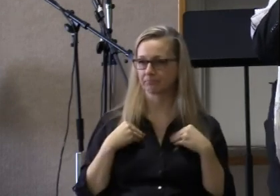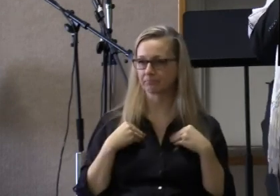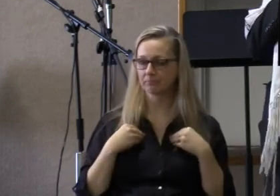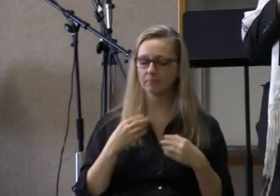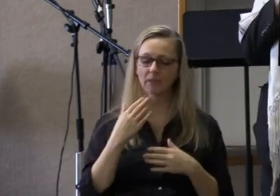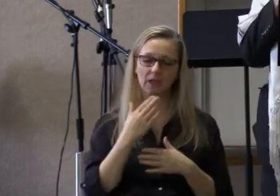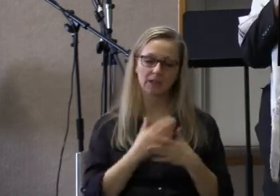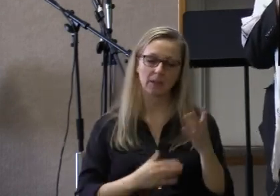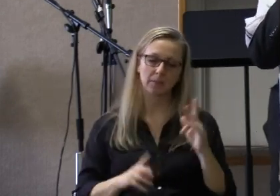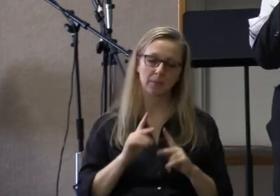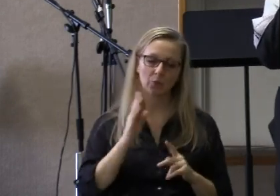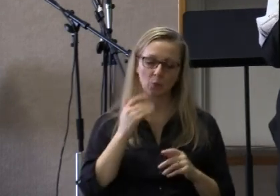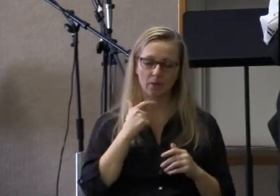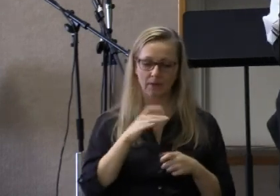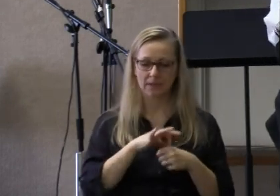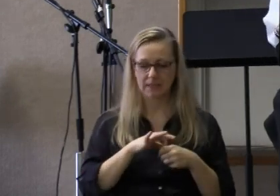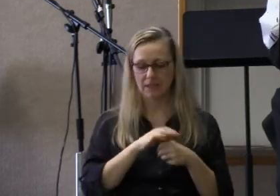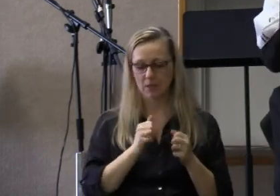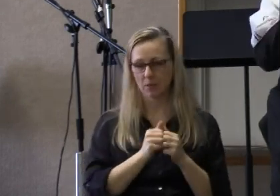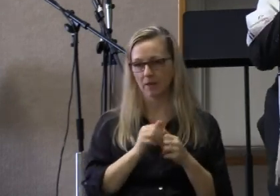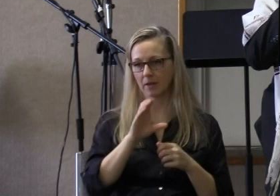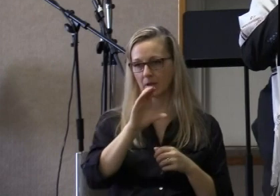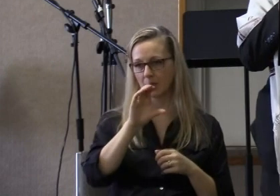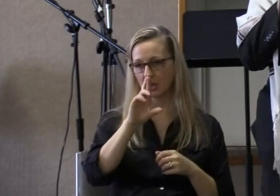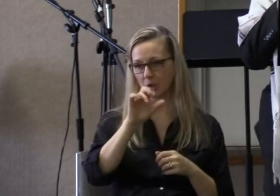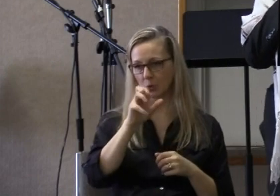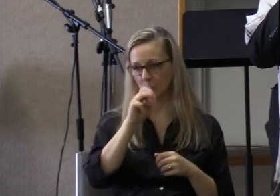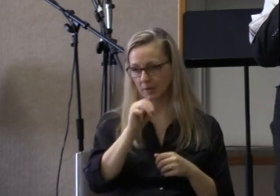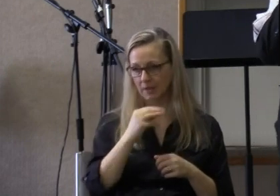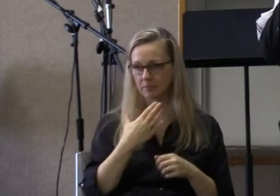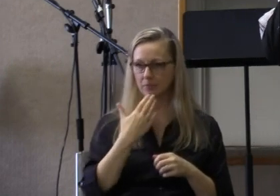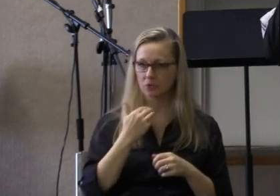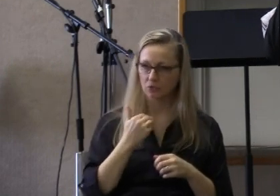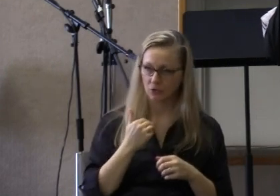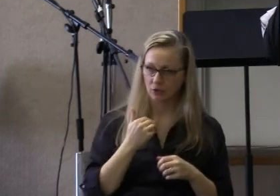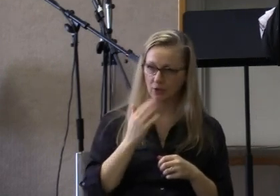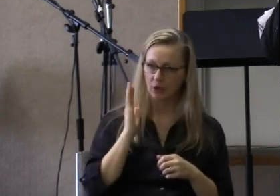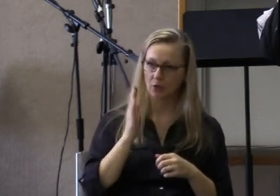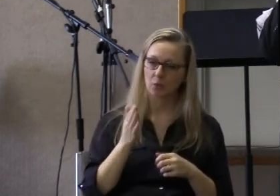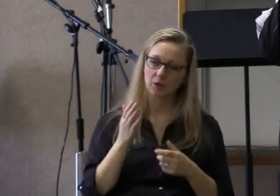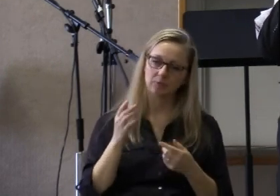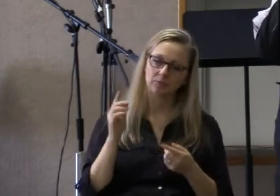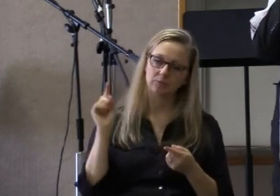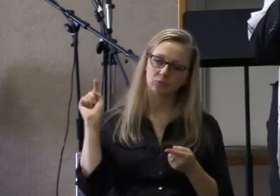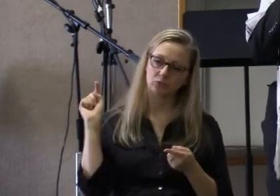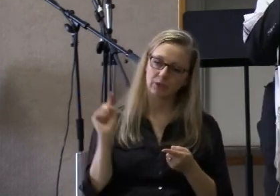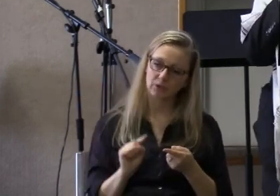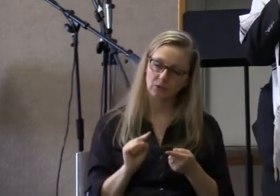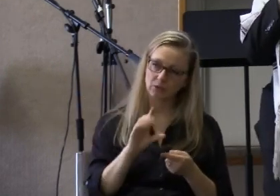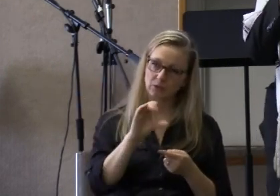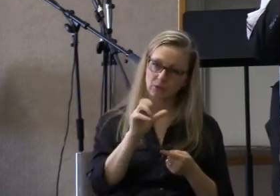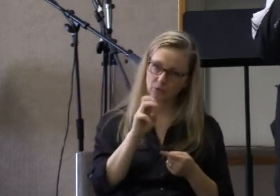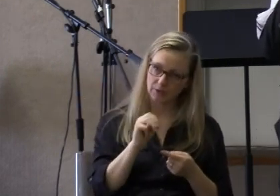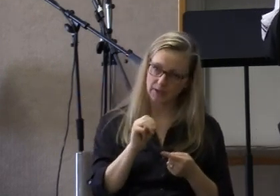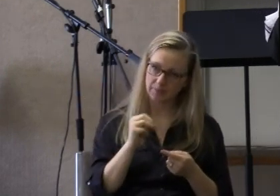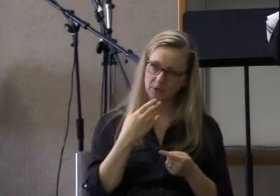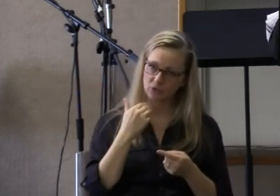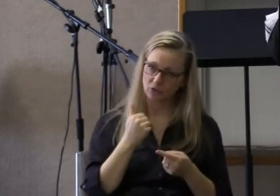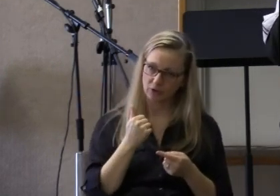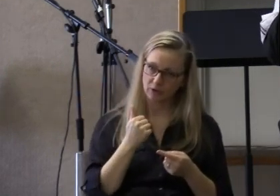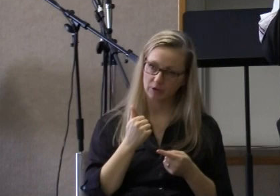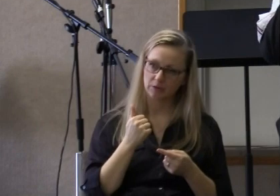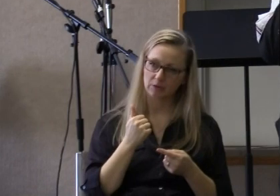tea or tea with cream and sugar are able to significantly reduce or eliminate the cream and sugar by slowly decreasing